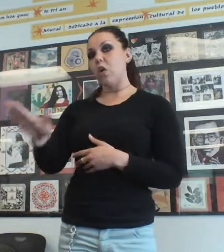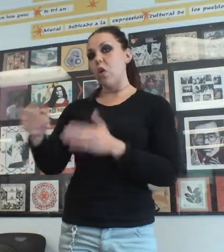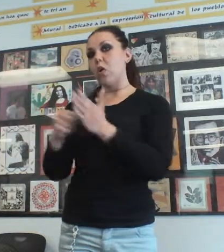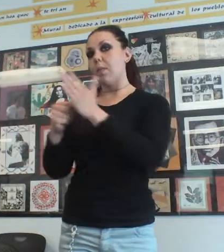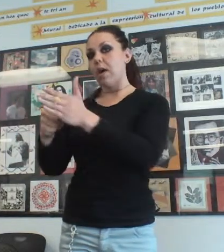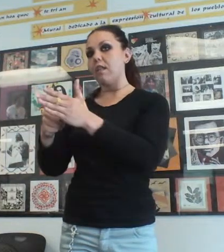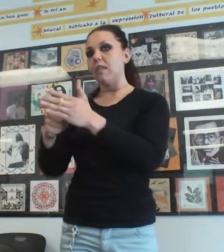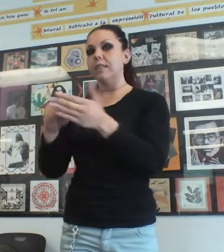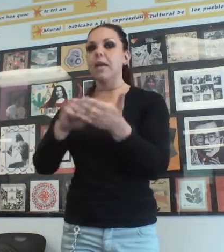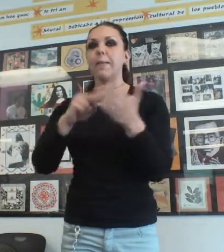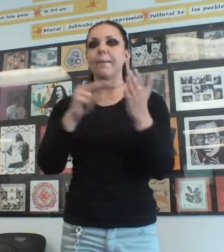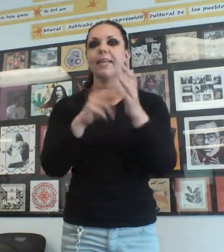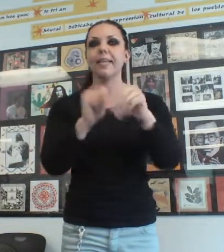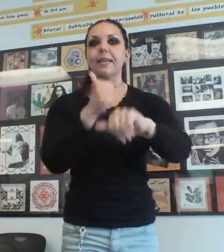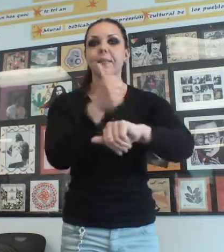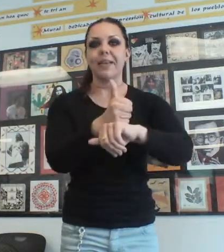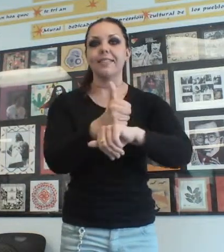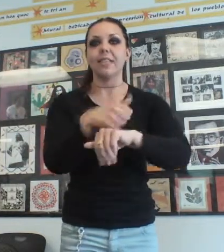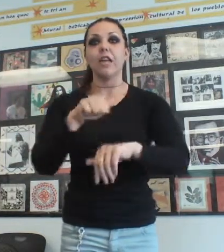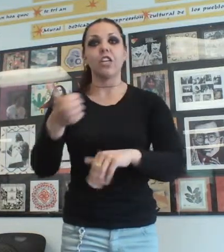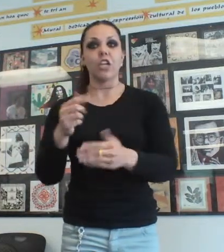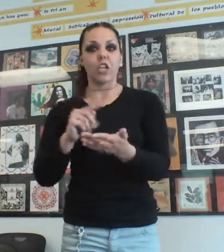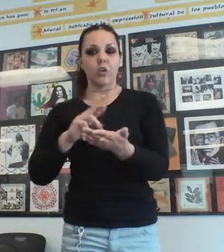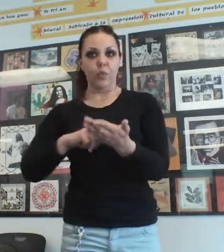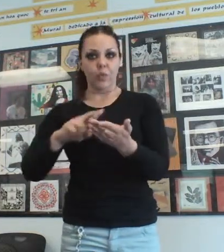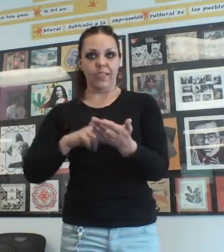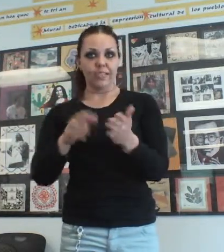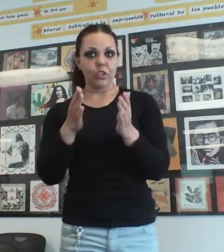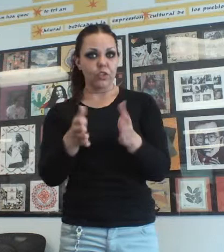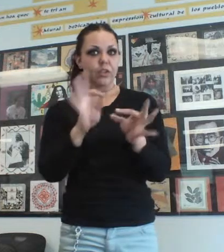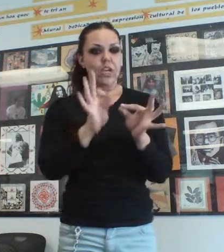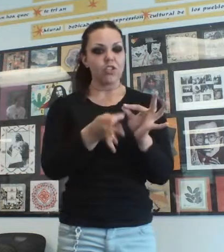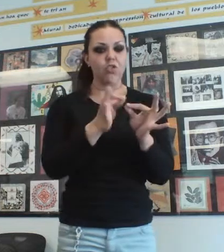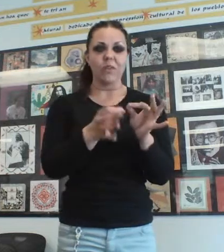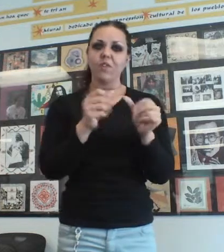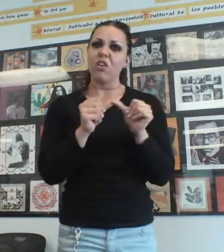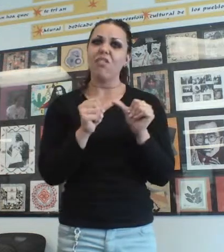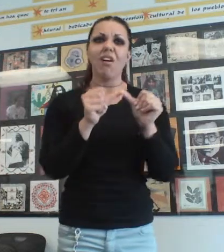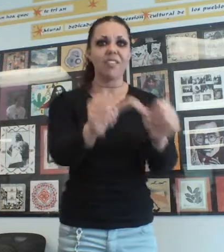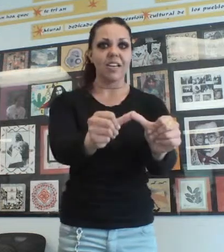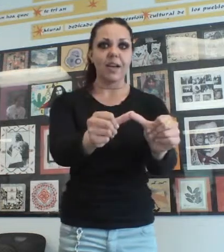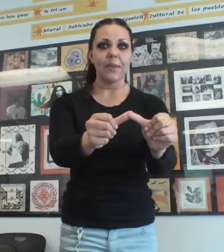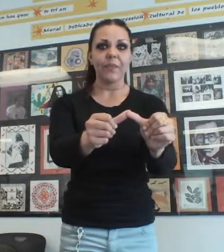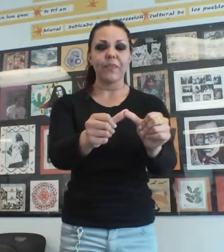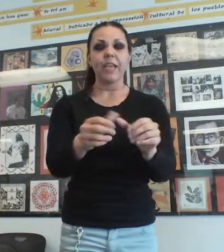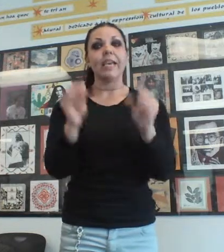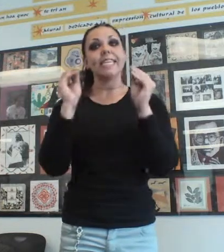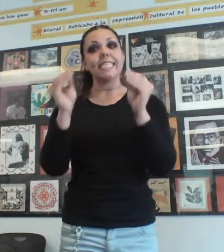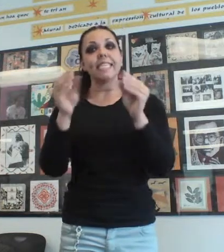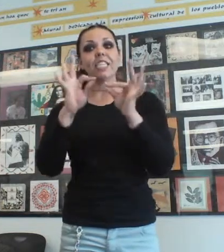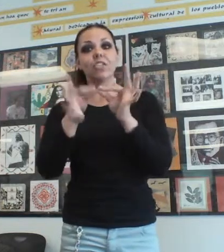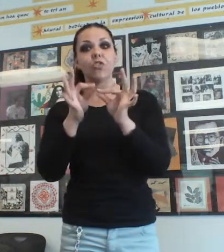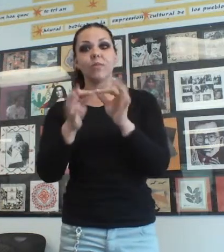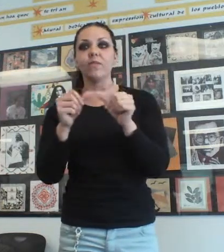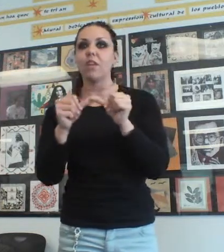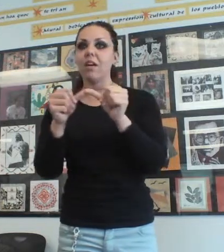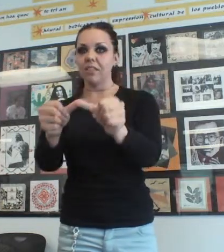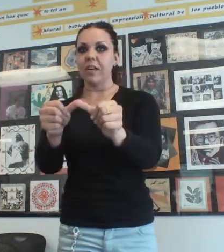another researcher who has been interpreting for a long time, teaching interpreting for a long time, and she says, this